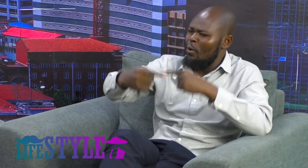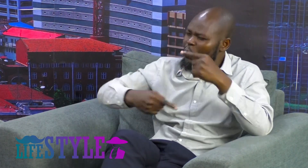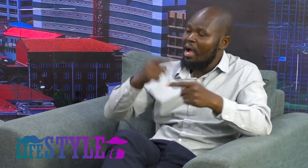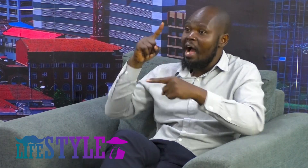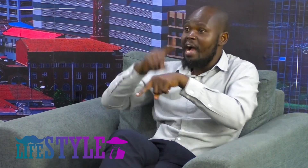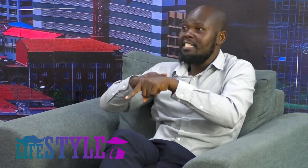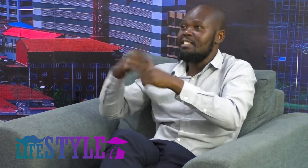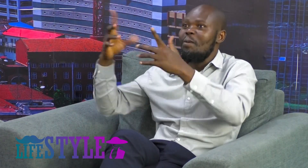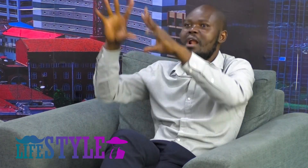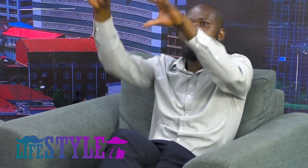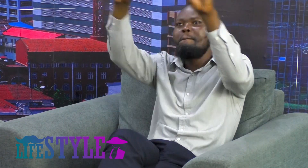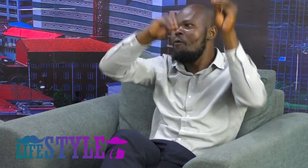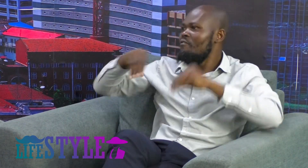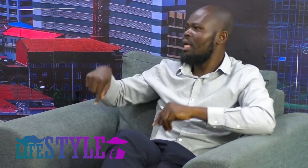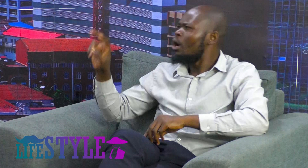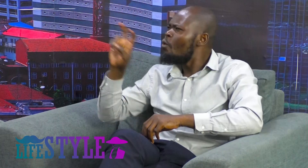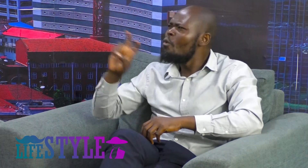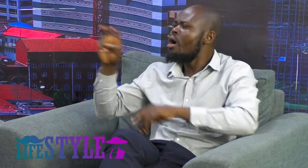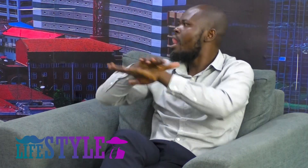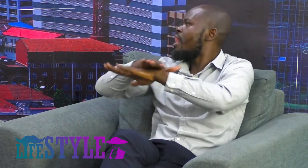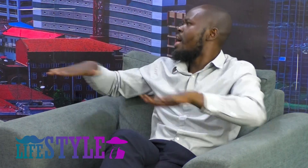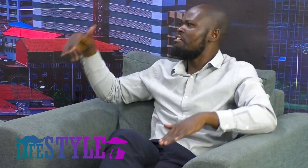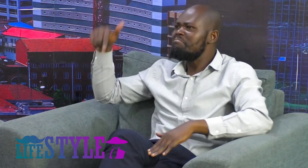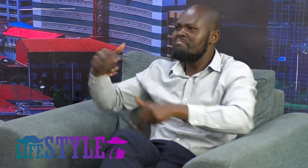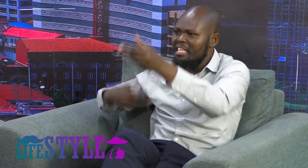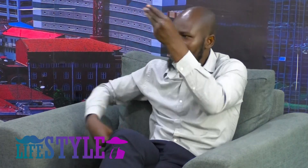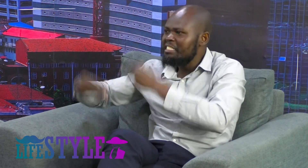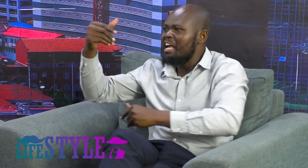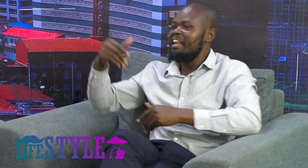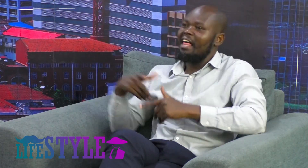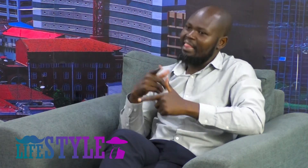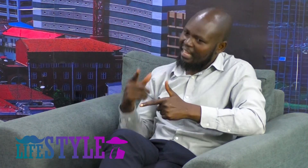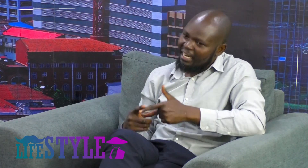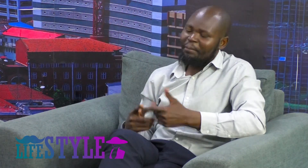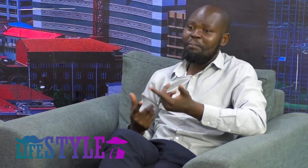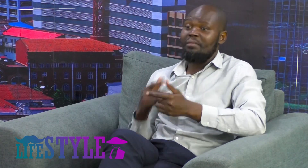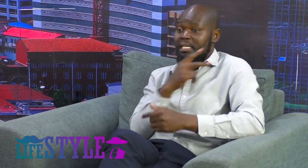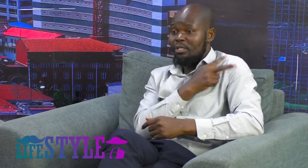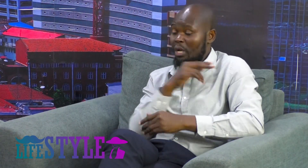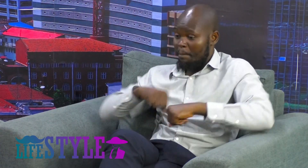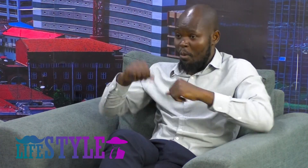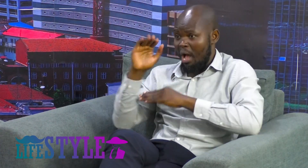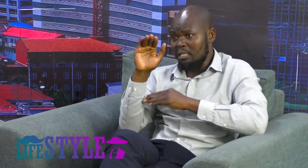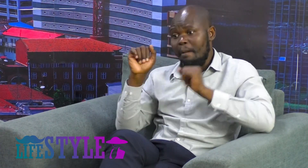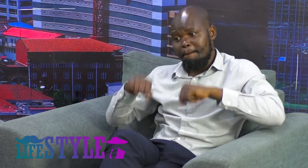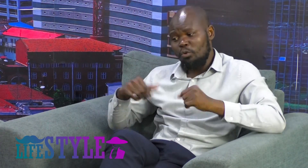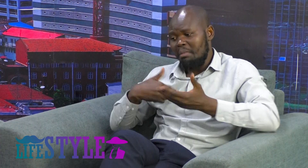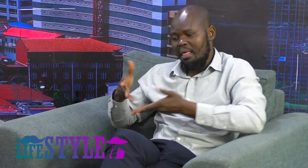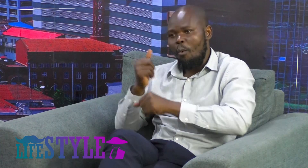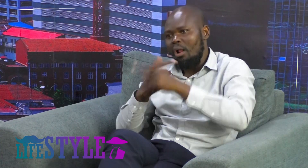before. So I continued with the same until later we found Science TV got this land here right now